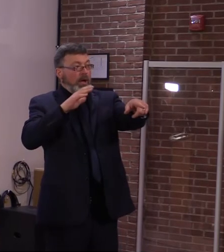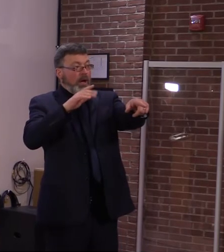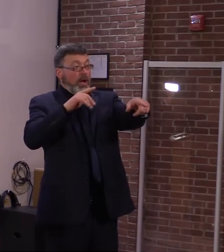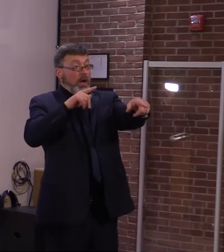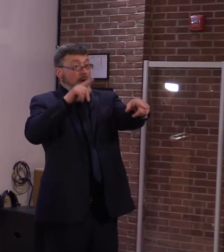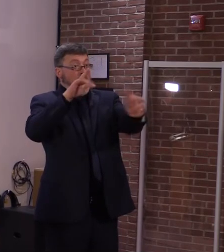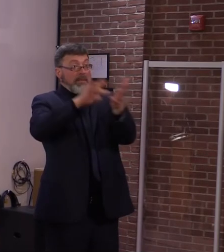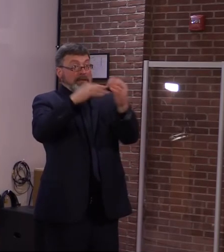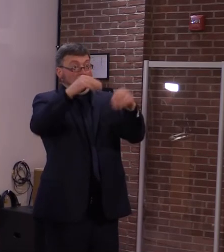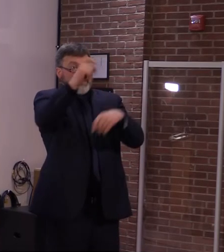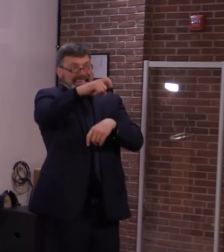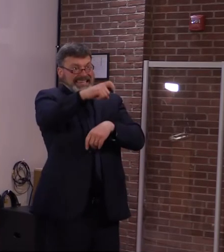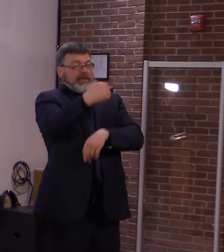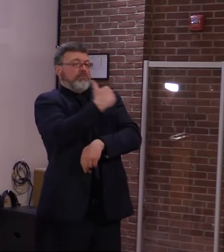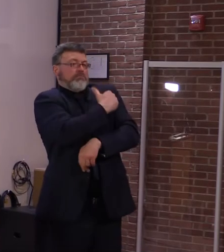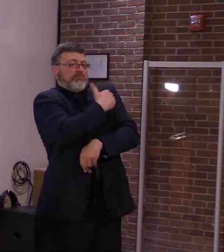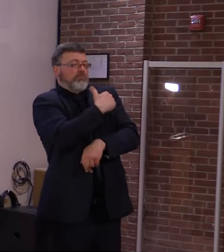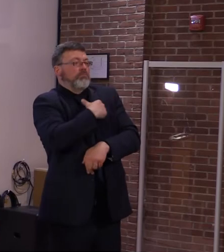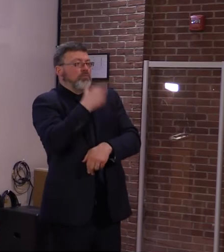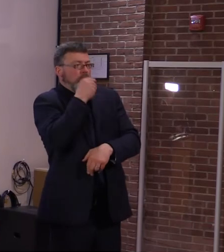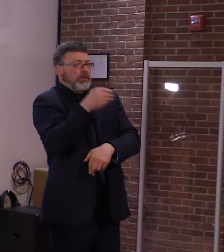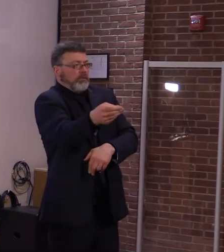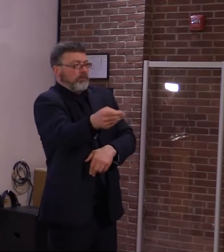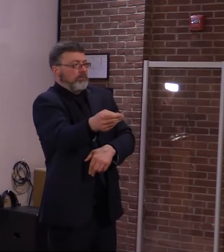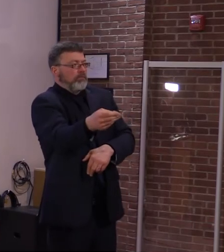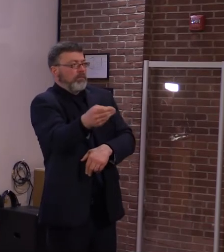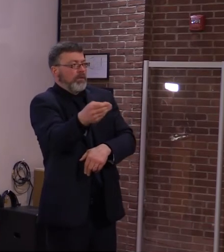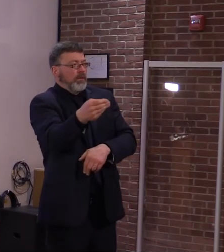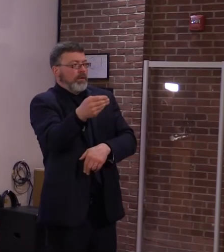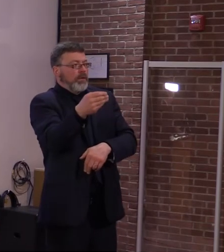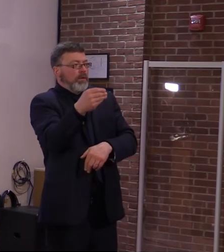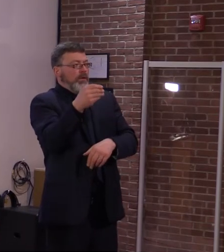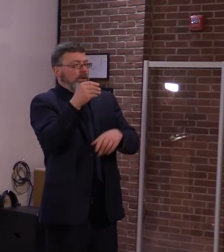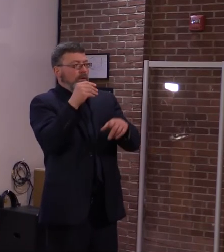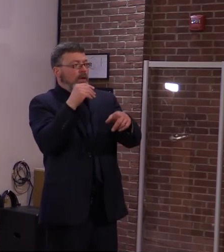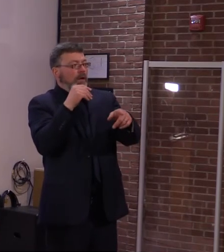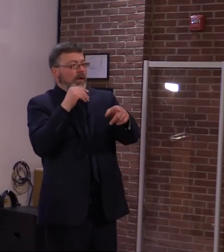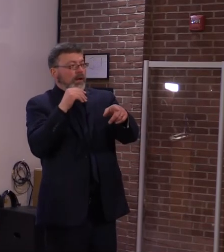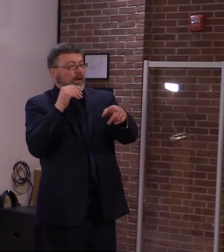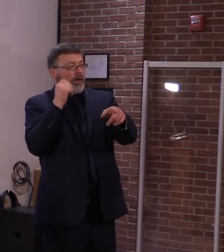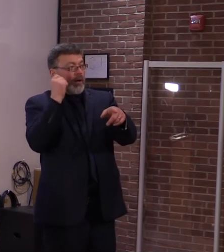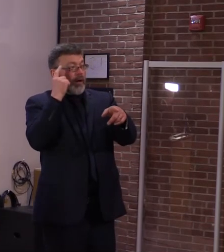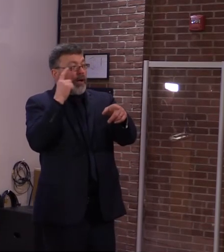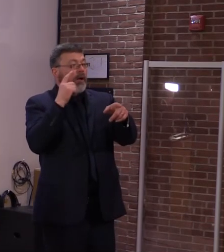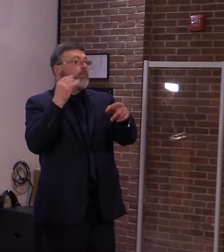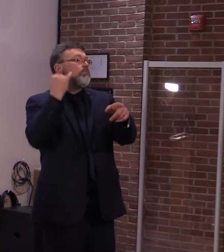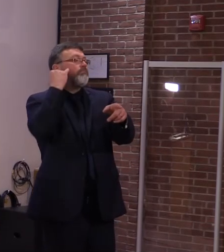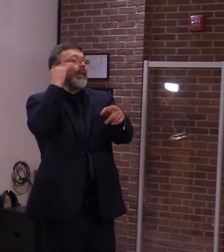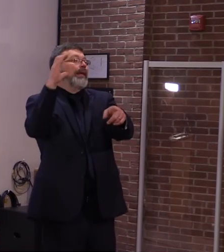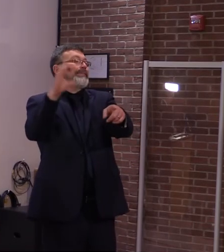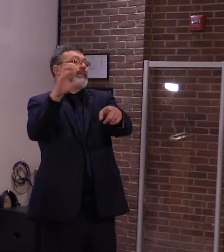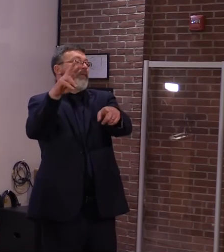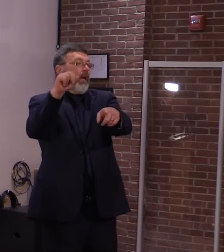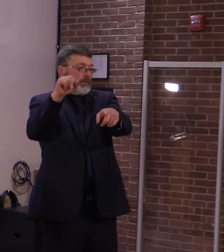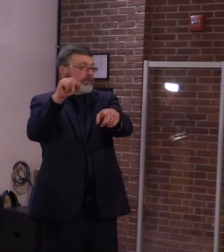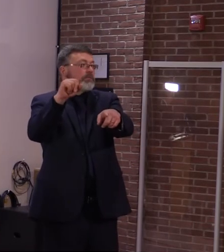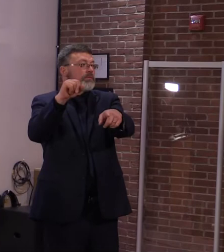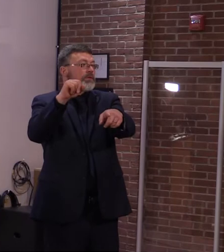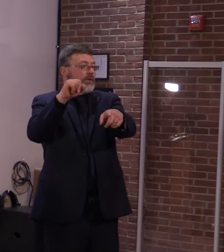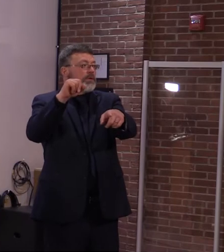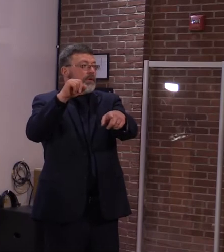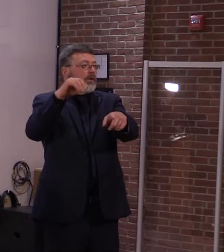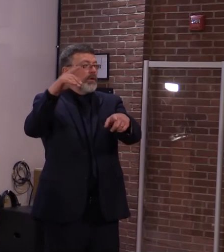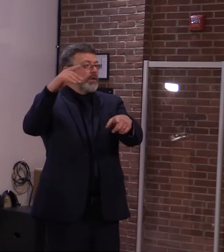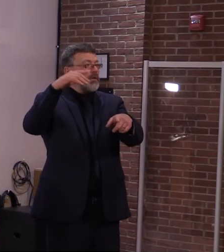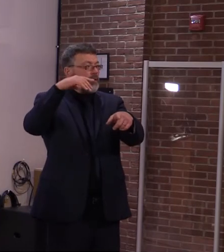And I spoke with the second gentleman as well, as you might have read, and I brought up